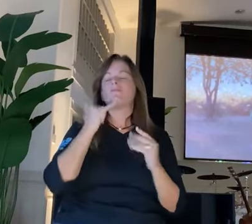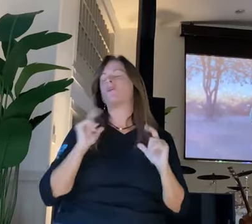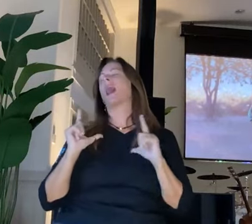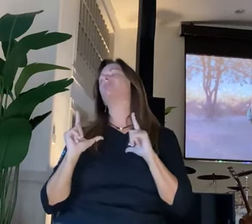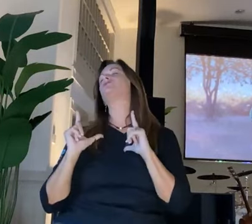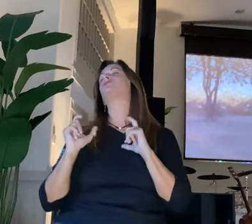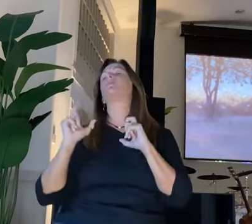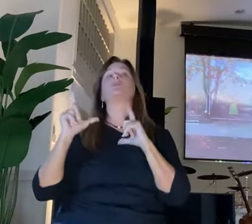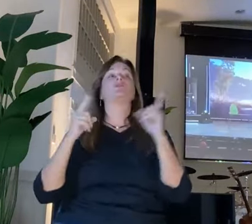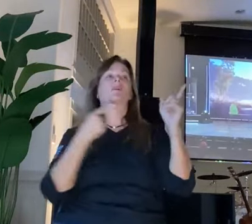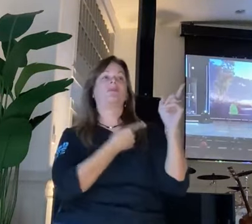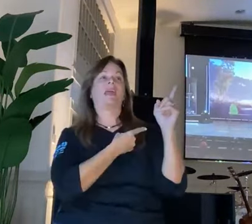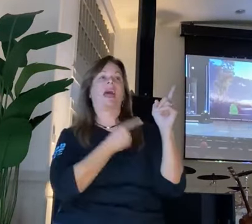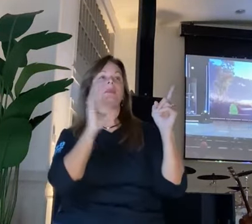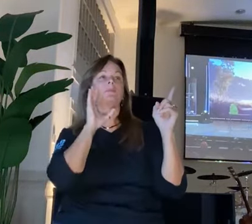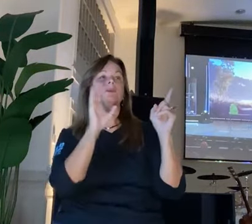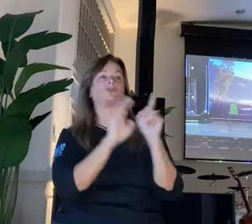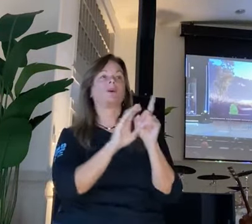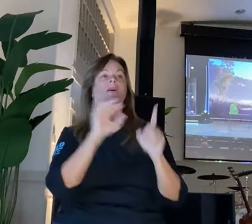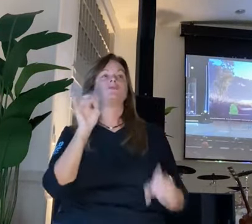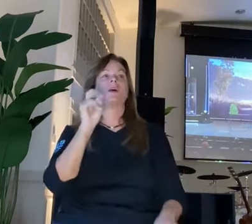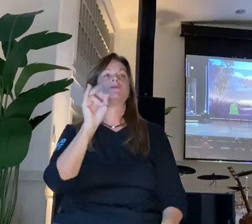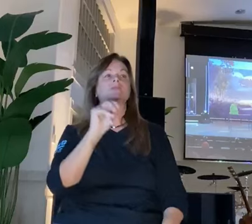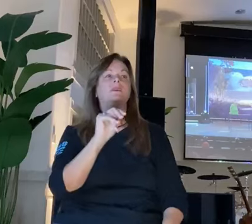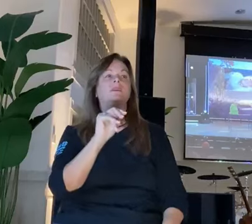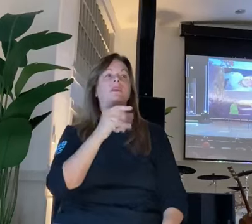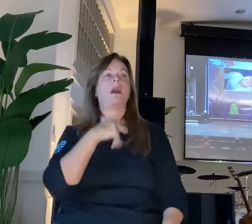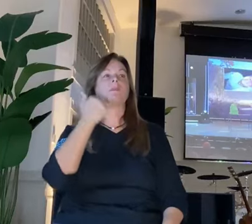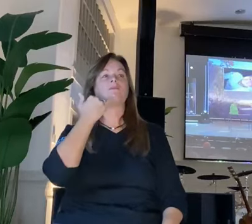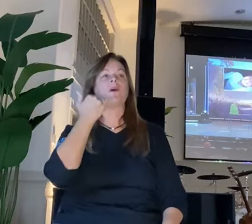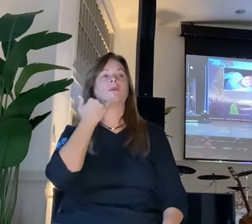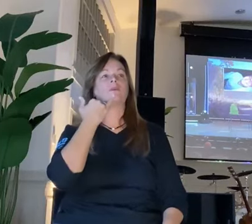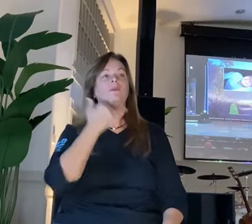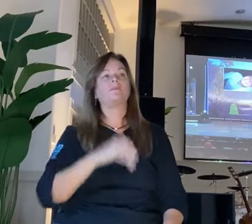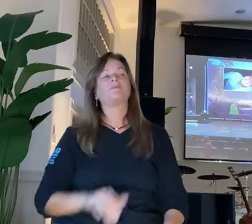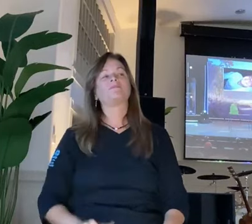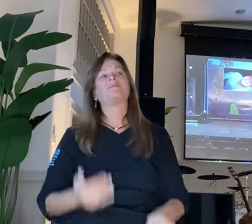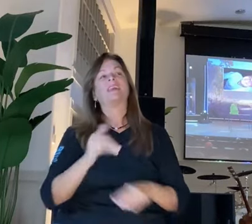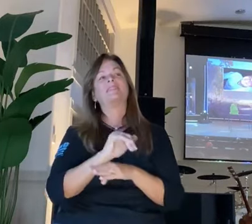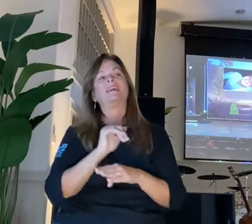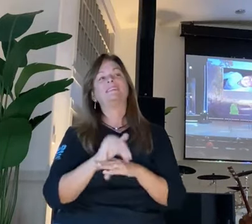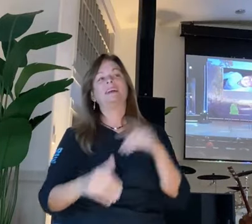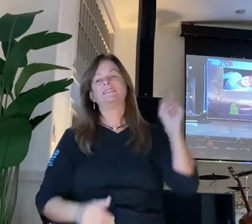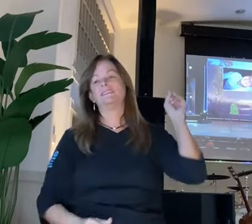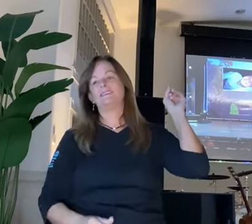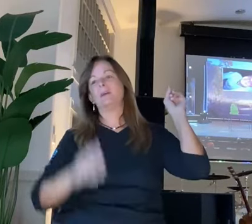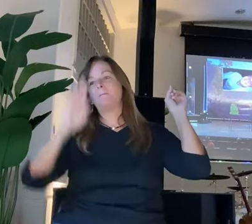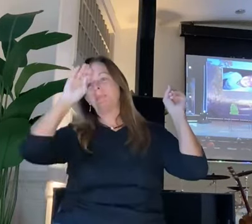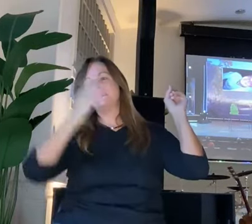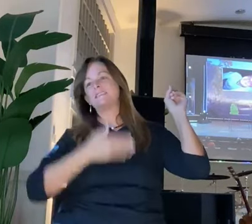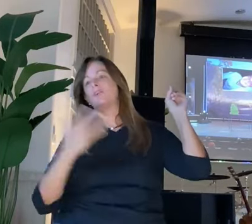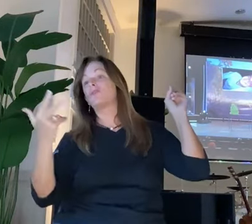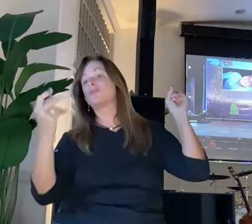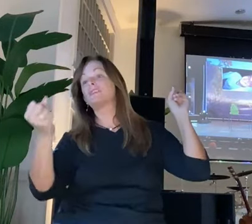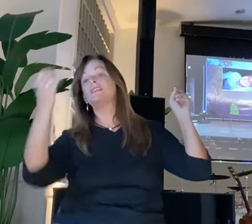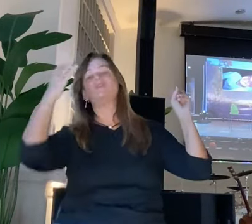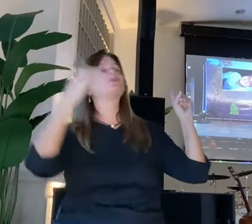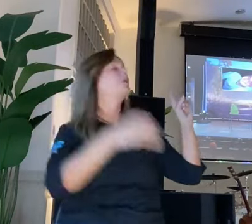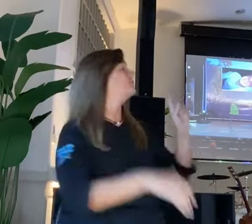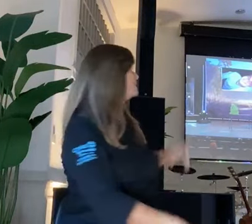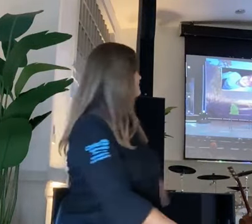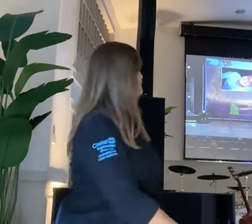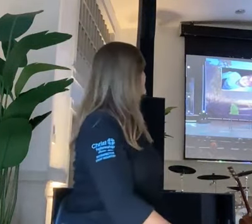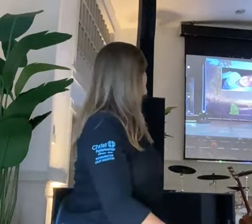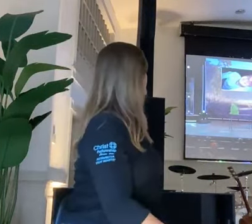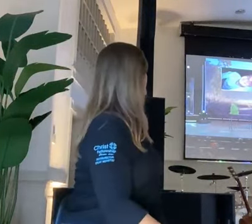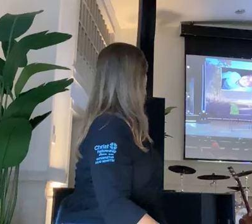took a picture, and I keep this picture of Jefferson on my phone from that night, 13 years ago. And it was